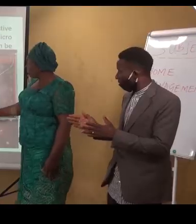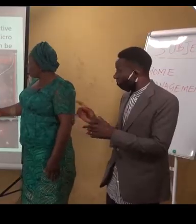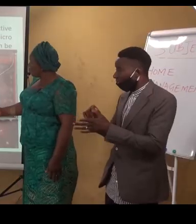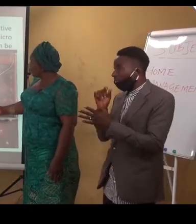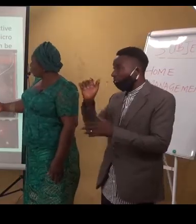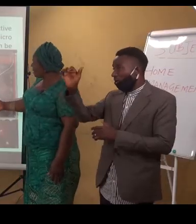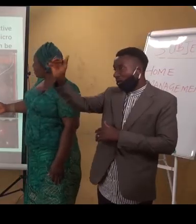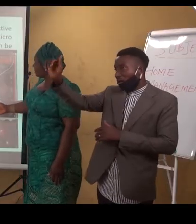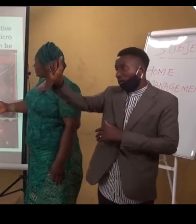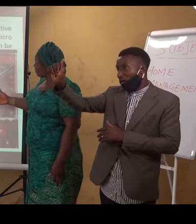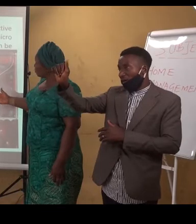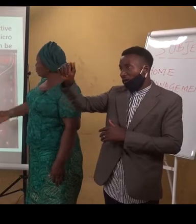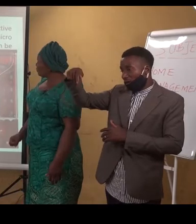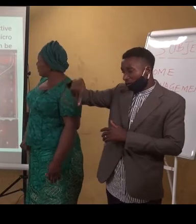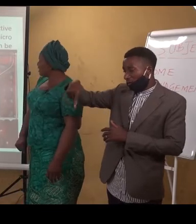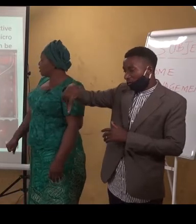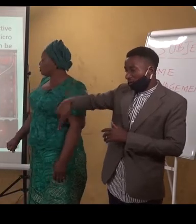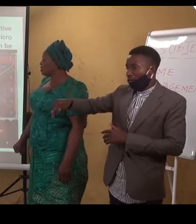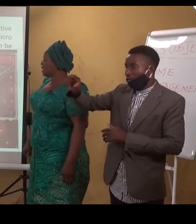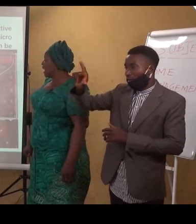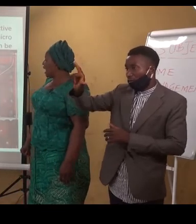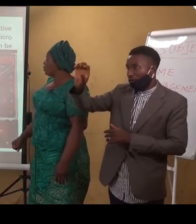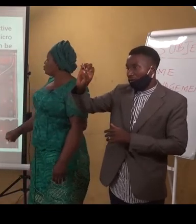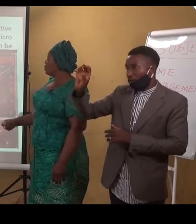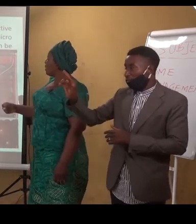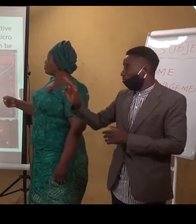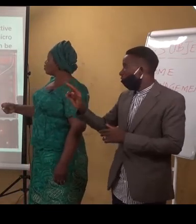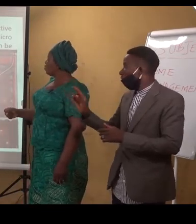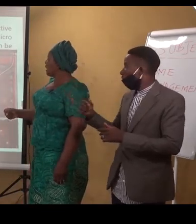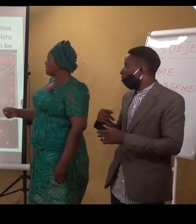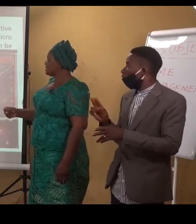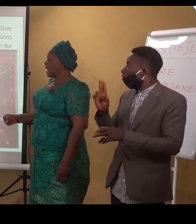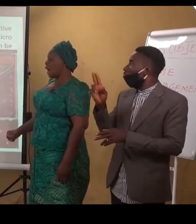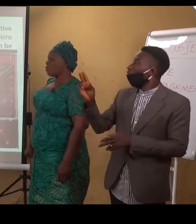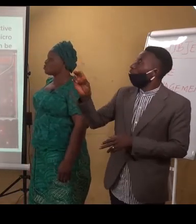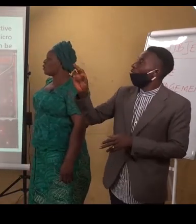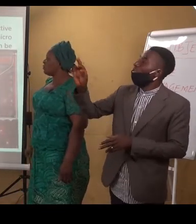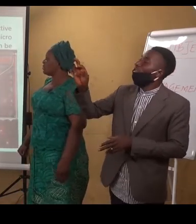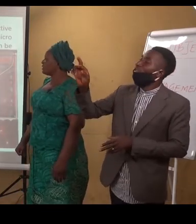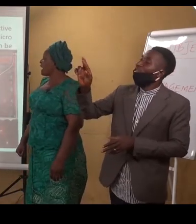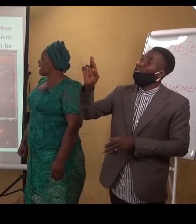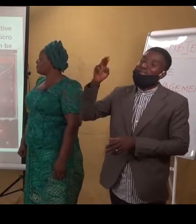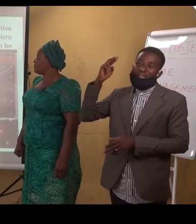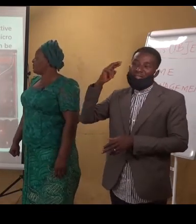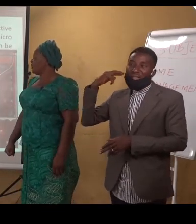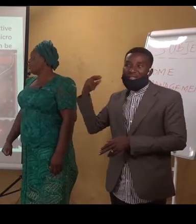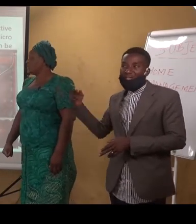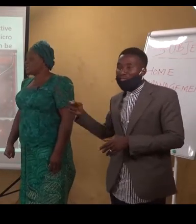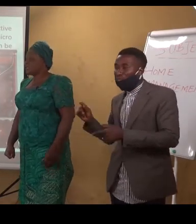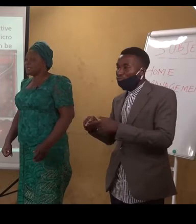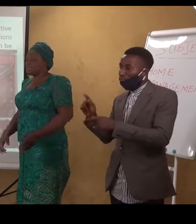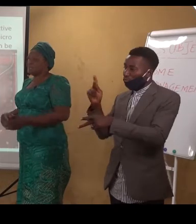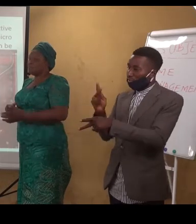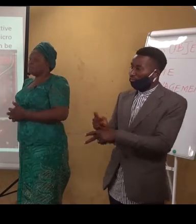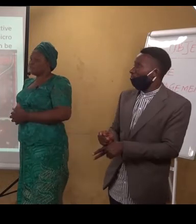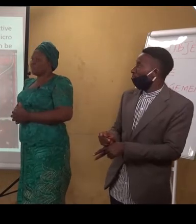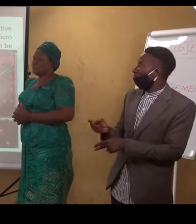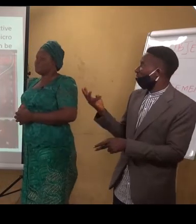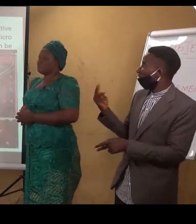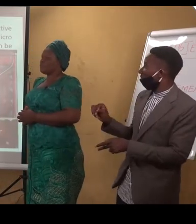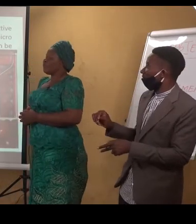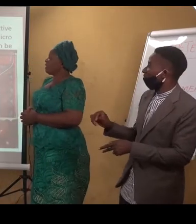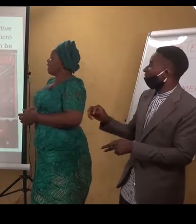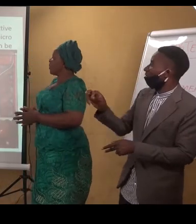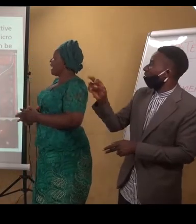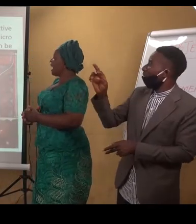apple. Through this use of irradiation. And also our tubers are also preserved in this